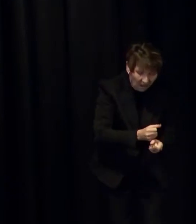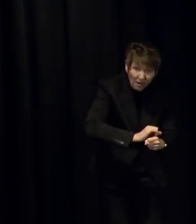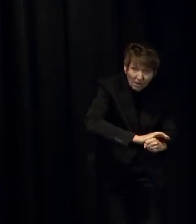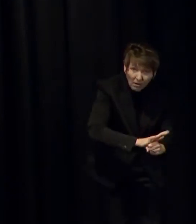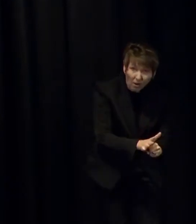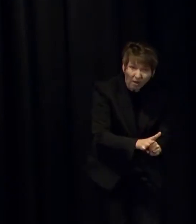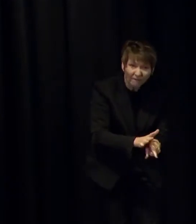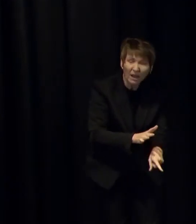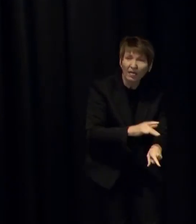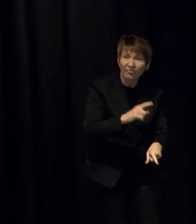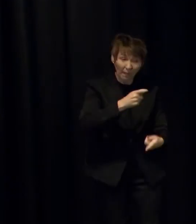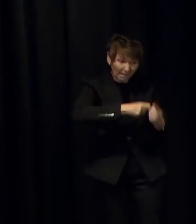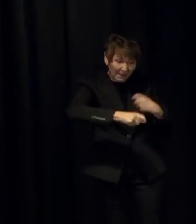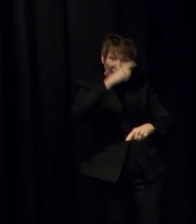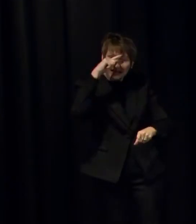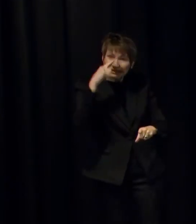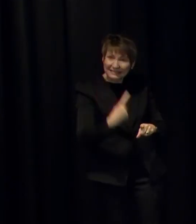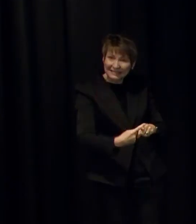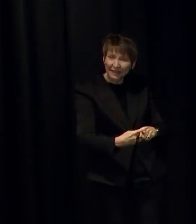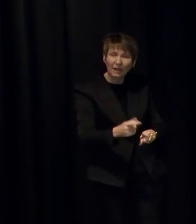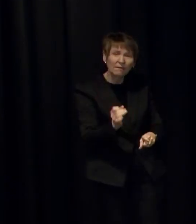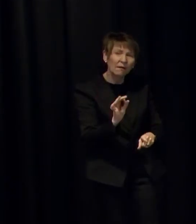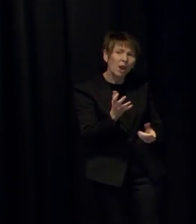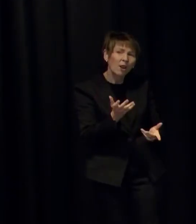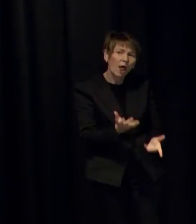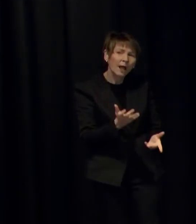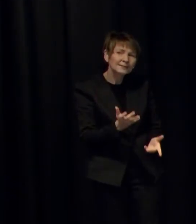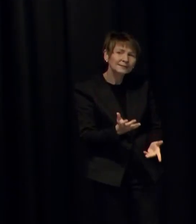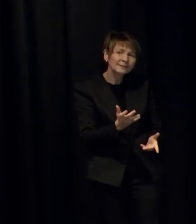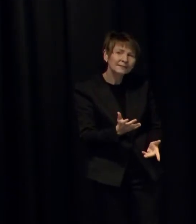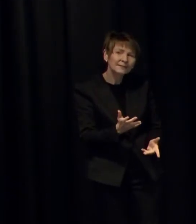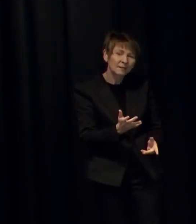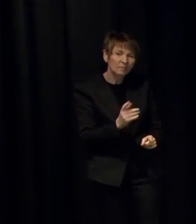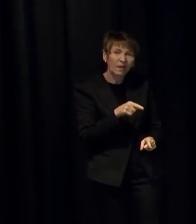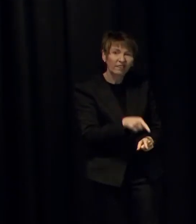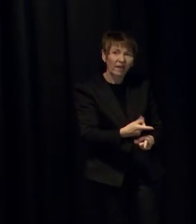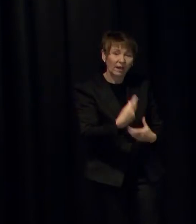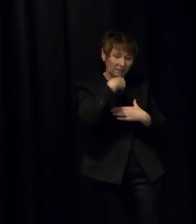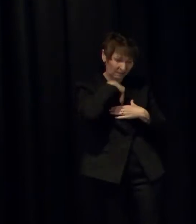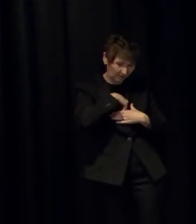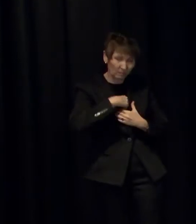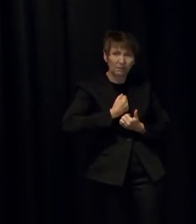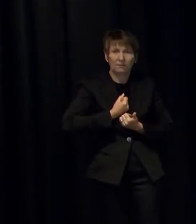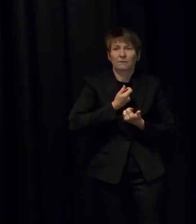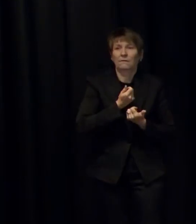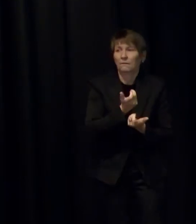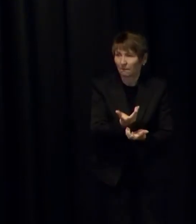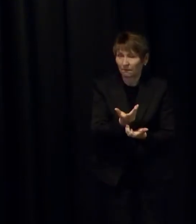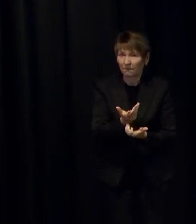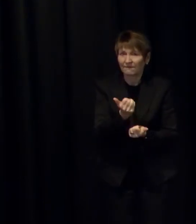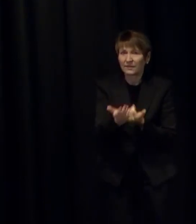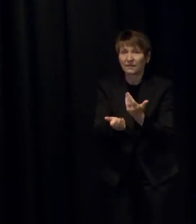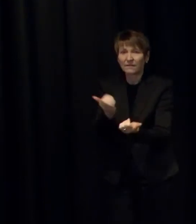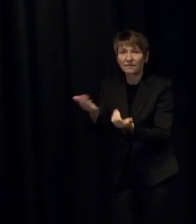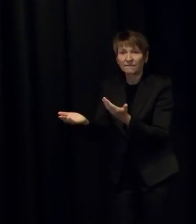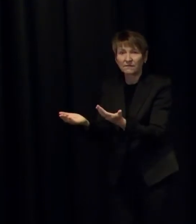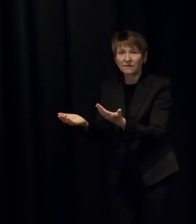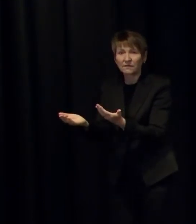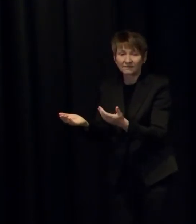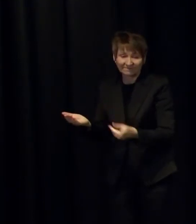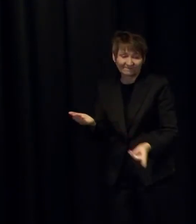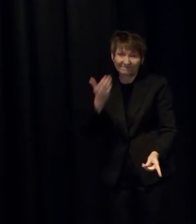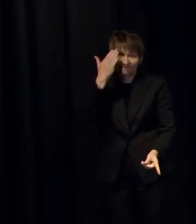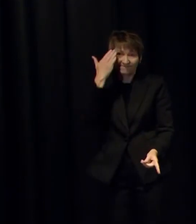the risk to those as yet not vaccinated individuals or people with immunocompromise or other